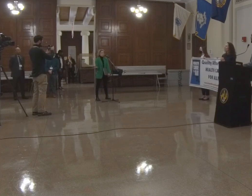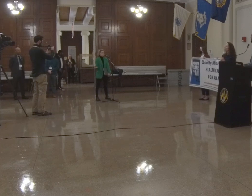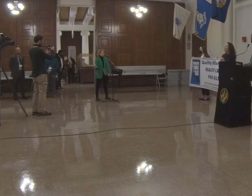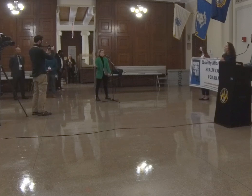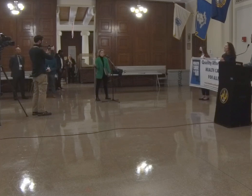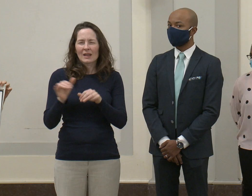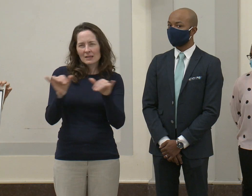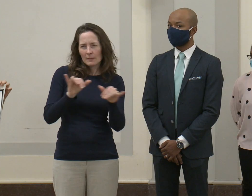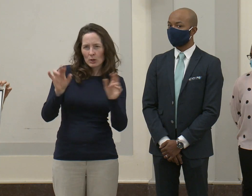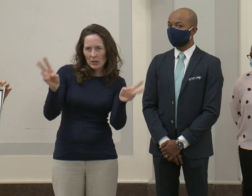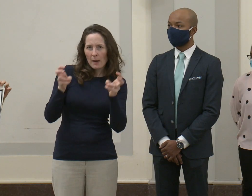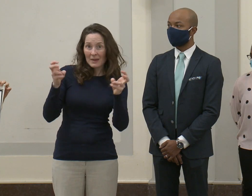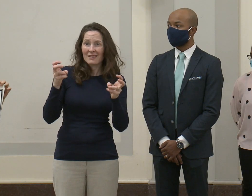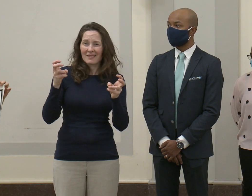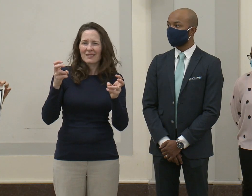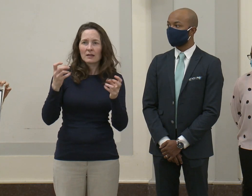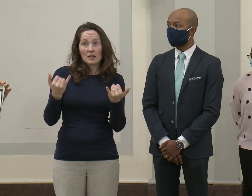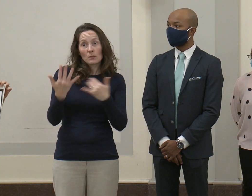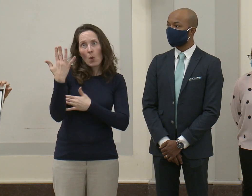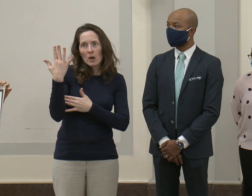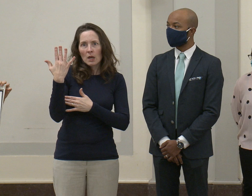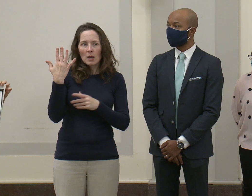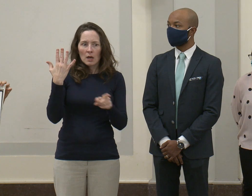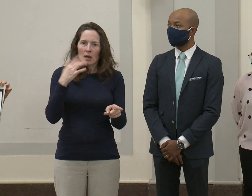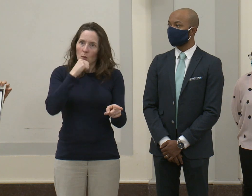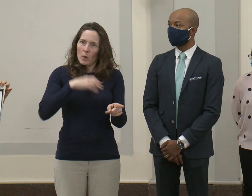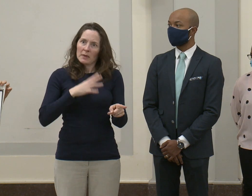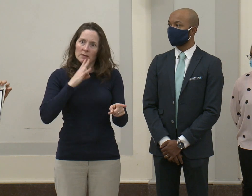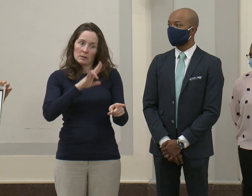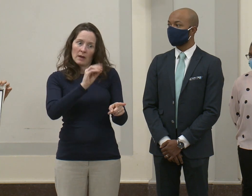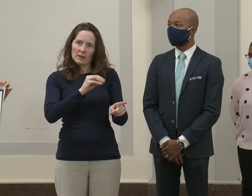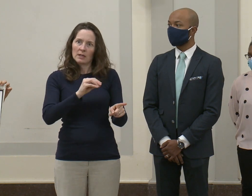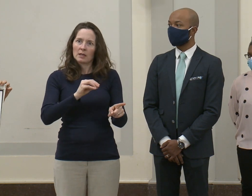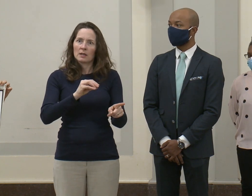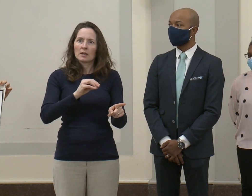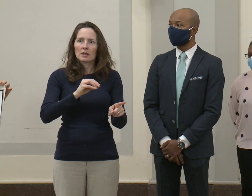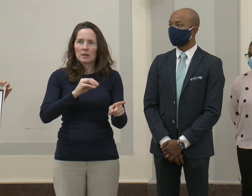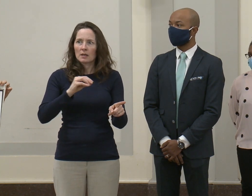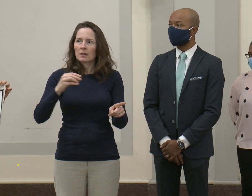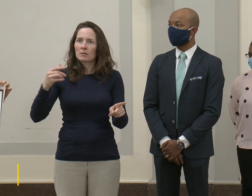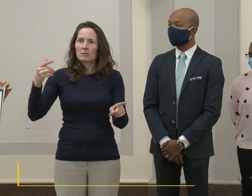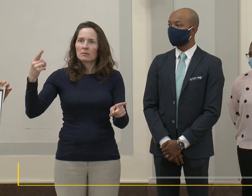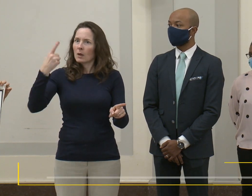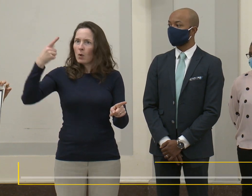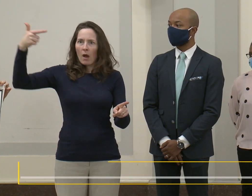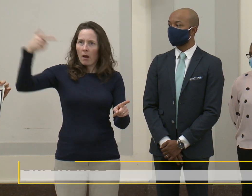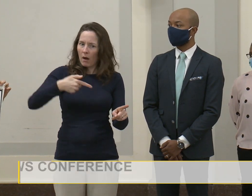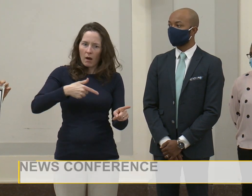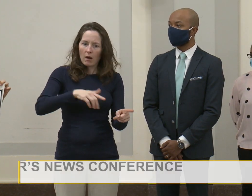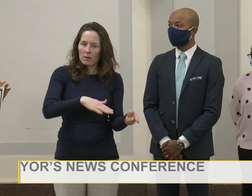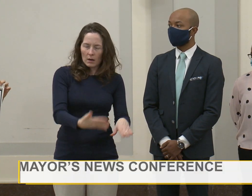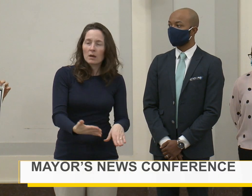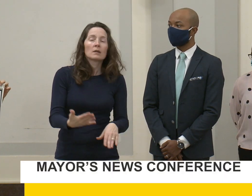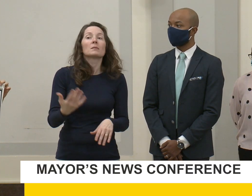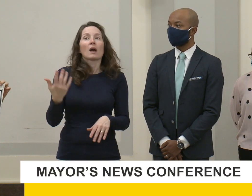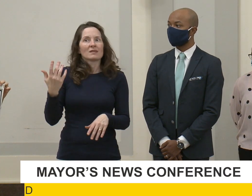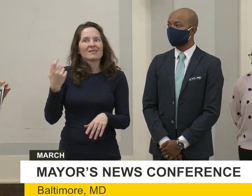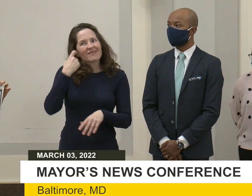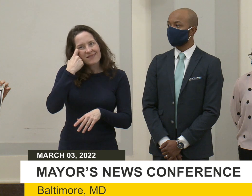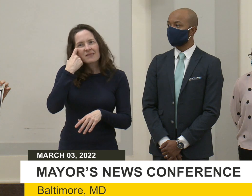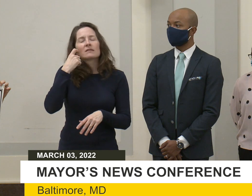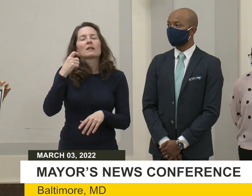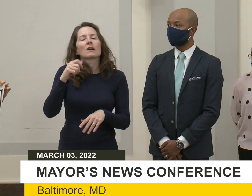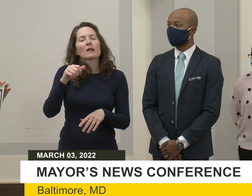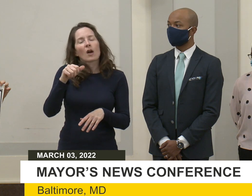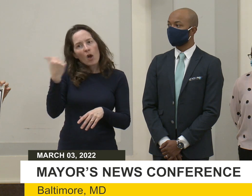obviously found shot to death this morning. Yesterday, 5 people were shot. One was killed within an hour. This morning on the